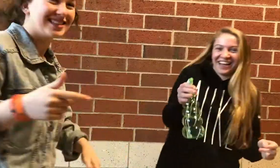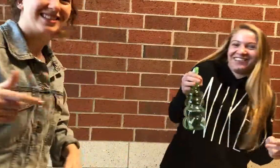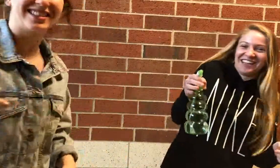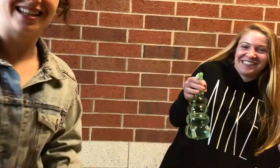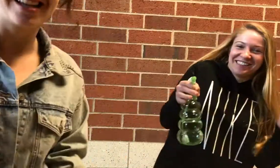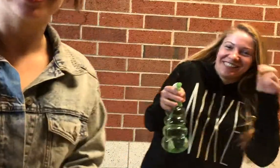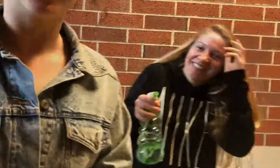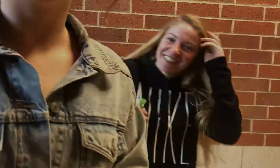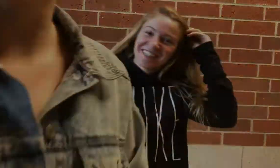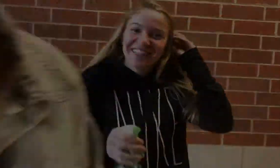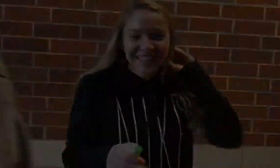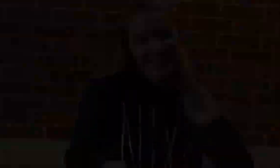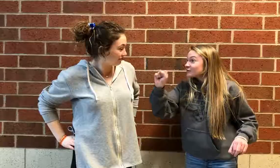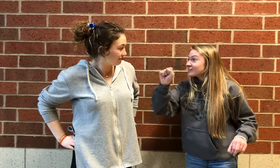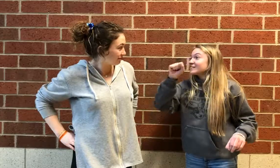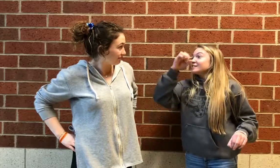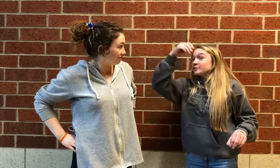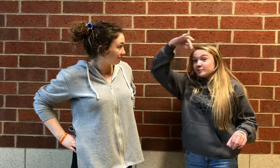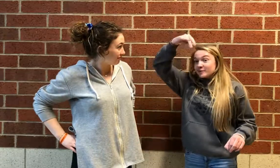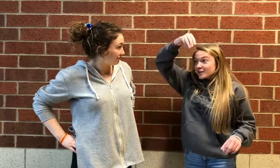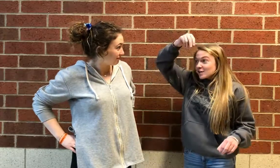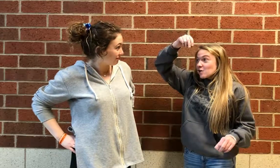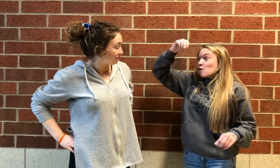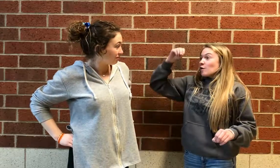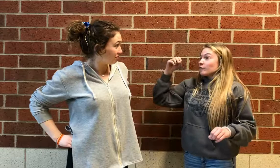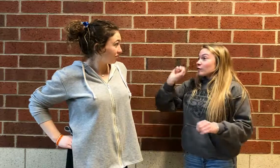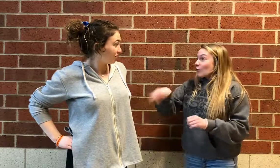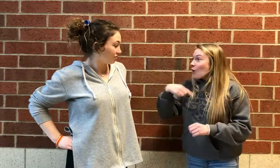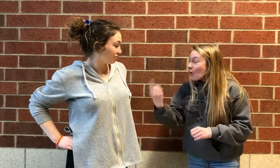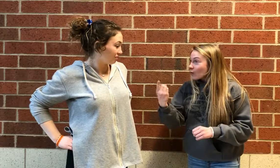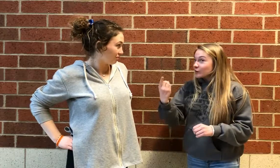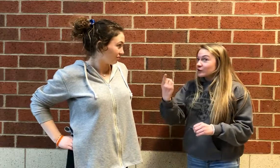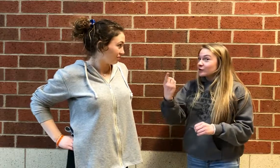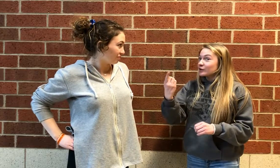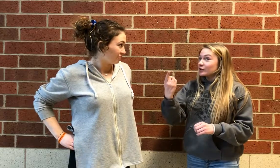I think I missed. Yes, Jordy B.